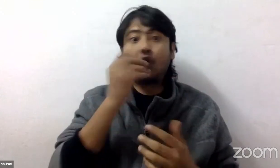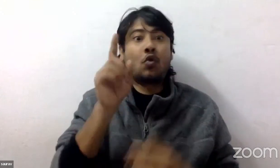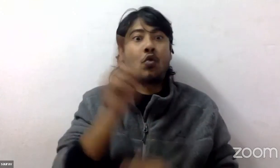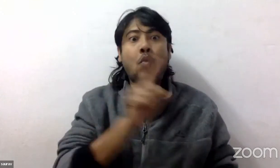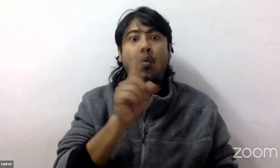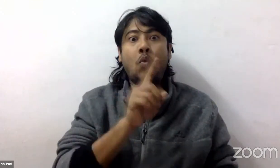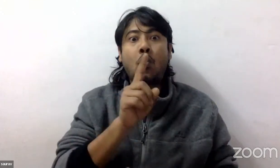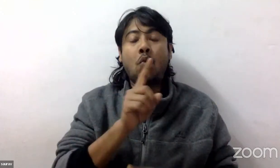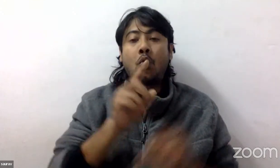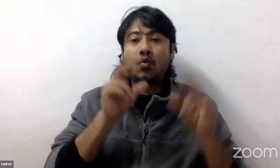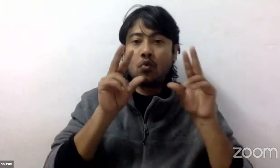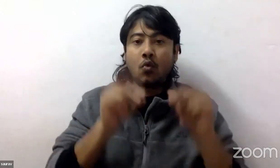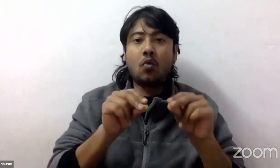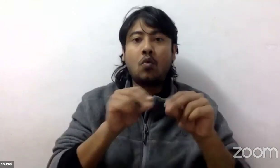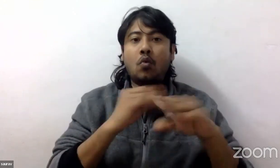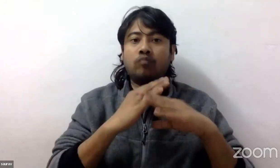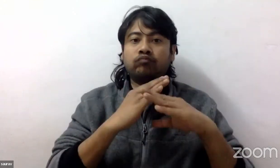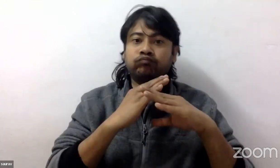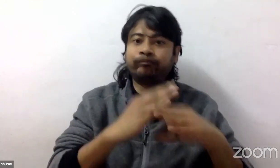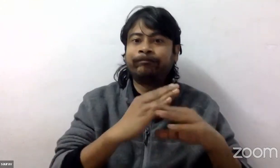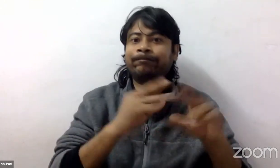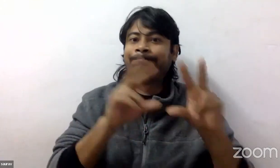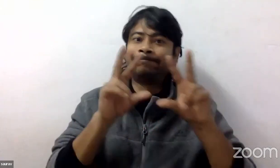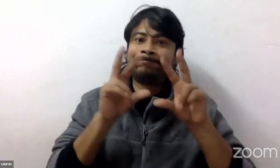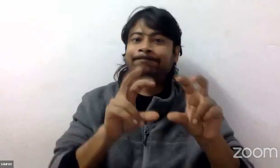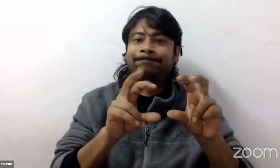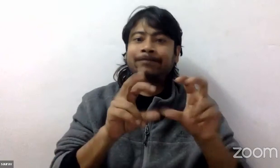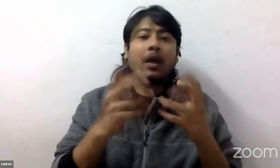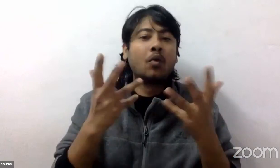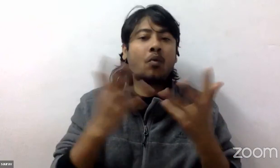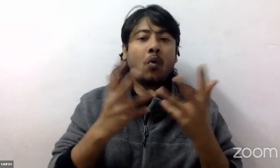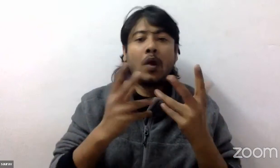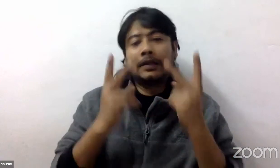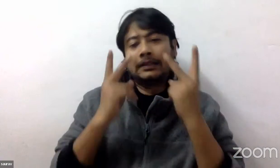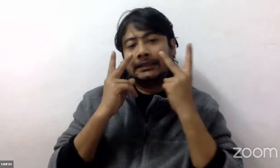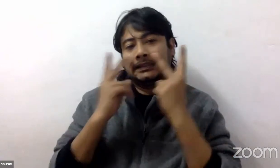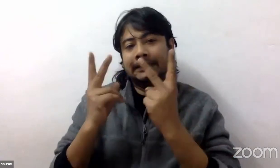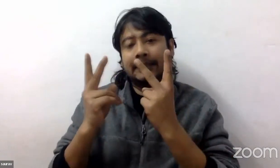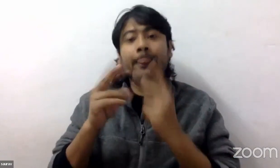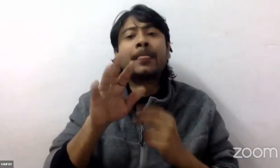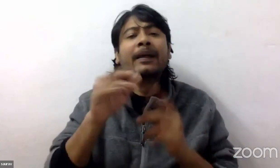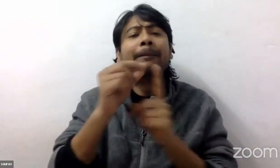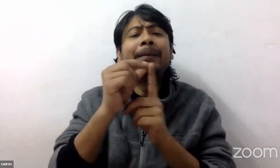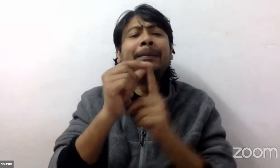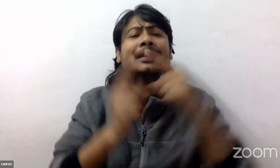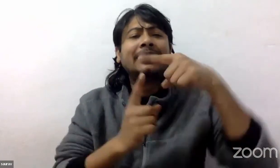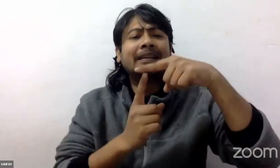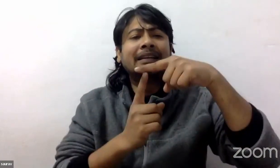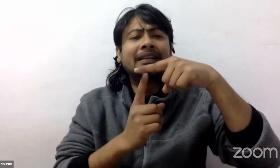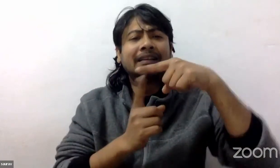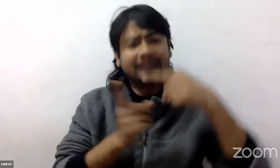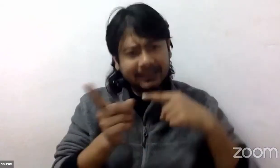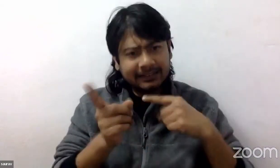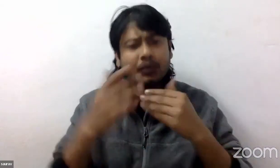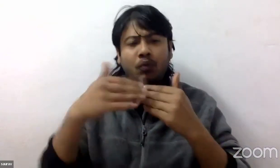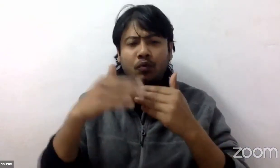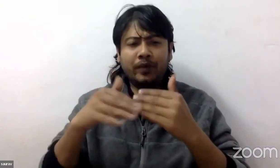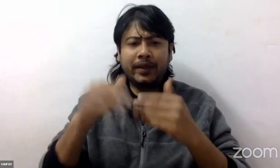avoid during Ekadashi. So we will be sharing the PPT, and as you can see, we are live on YouTube. So you can just click